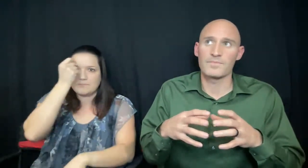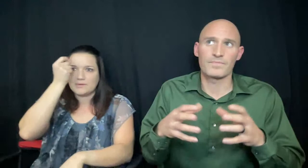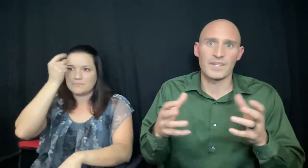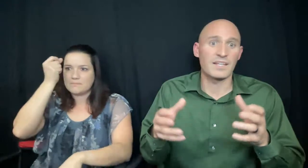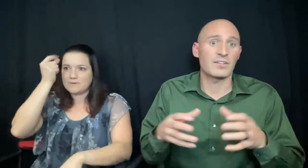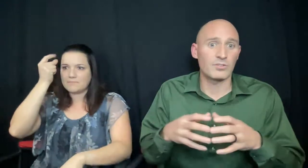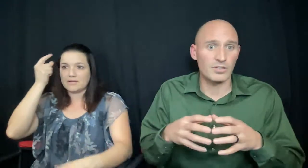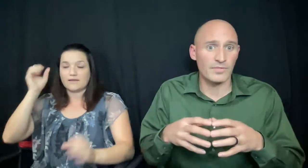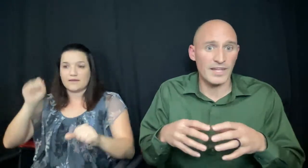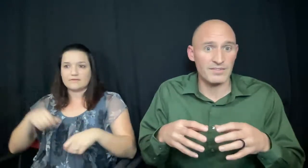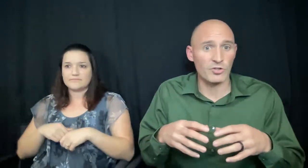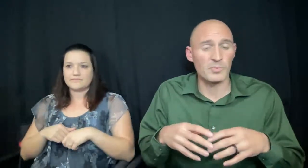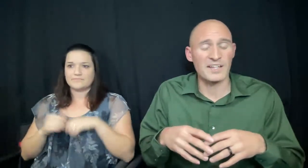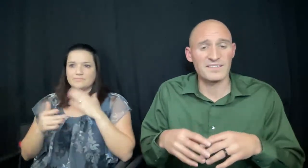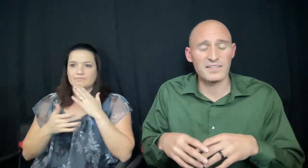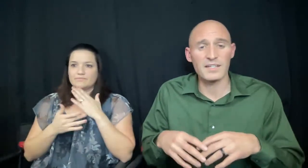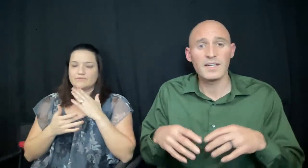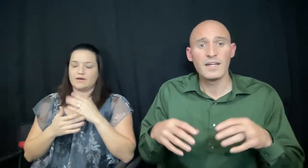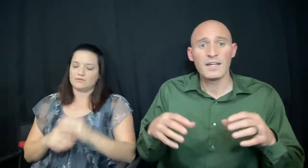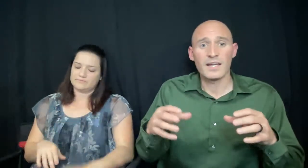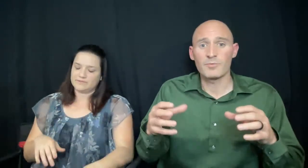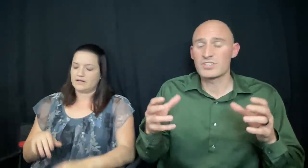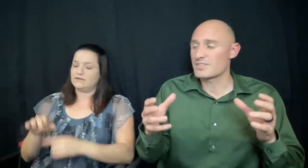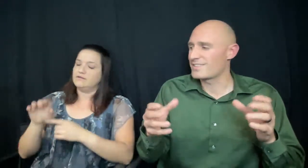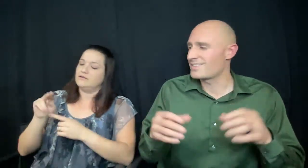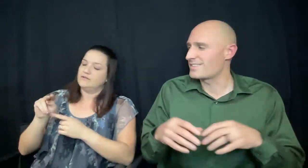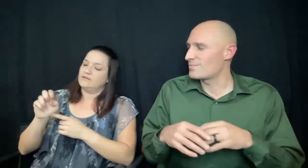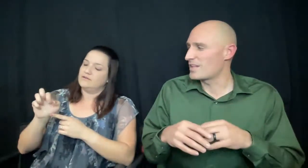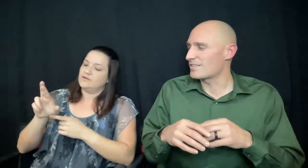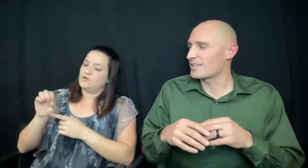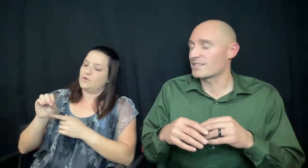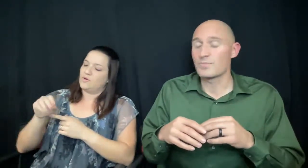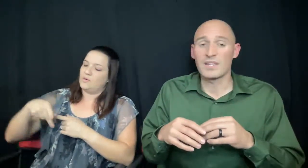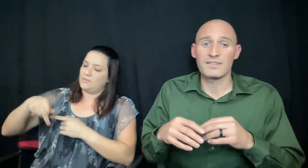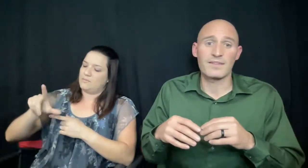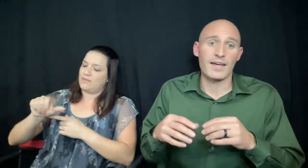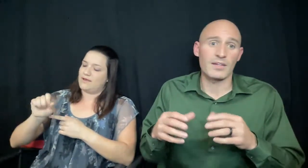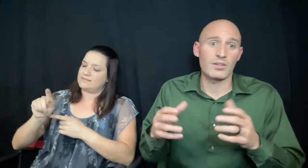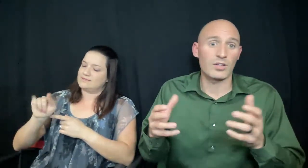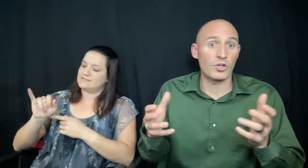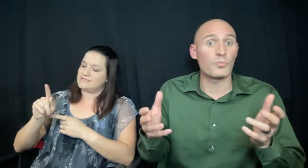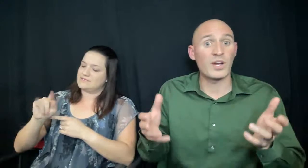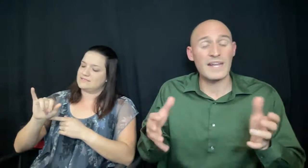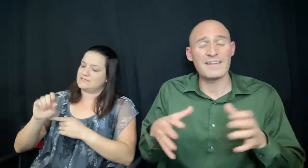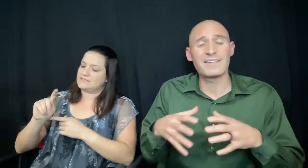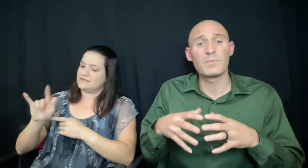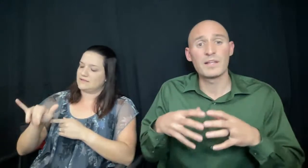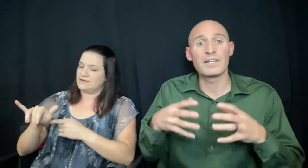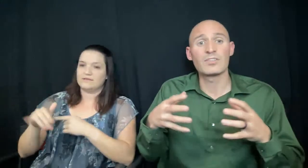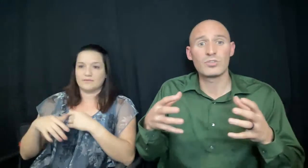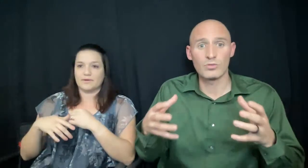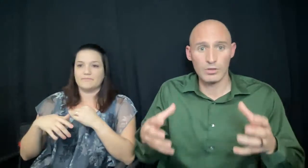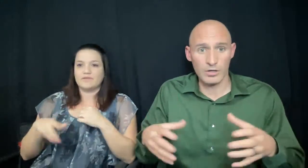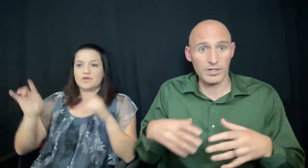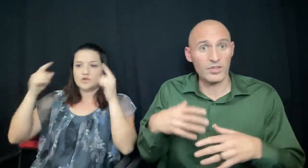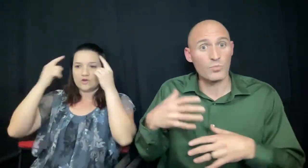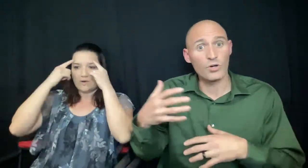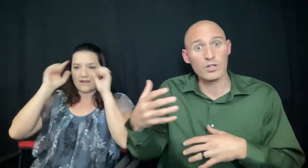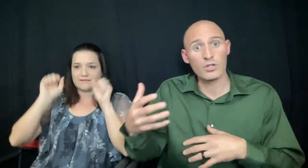the technical term for that is neuroplasticity, and which basically just means that your brain has the ability to learn, and the more